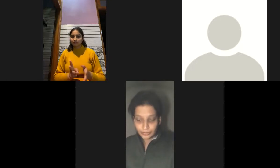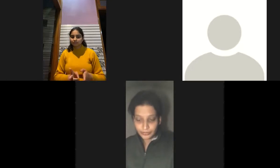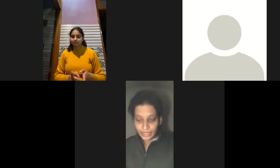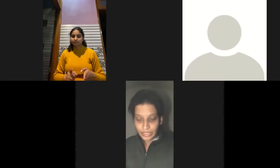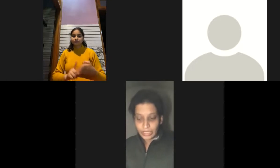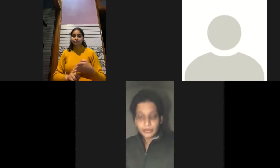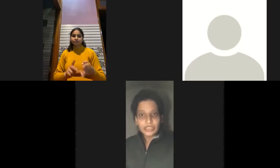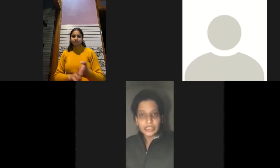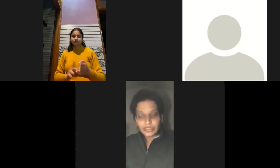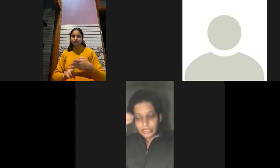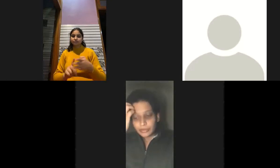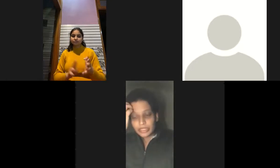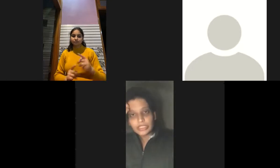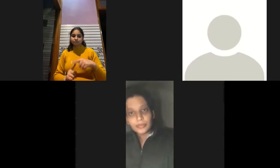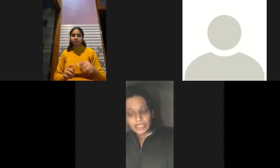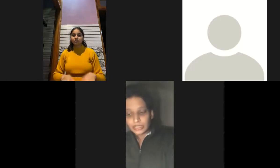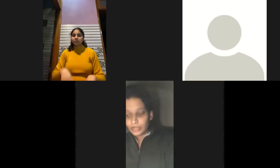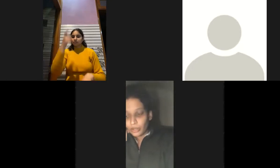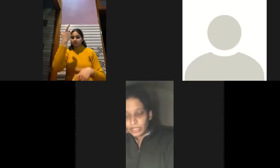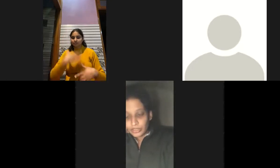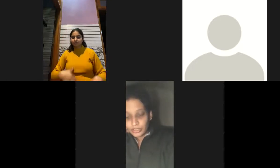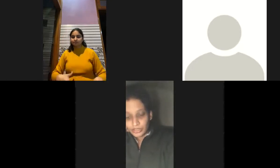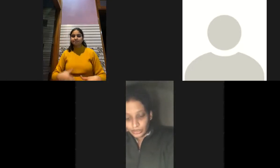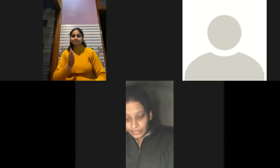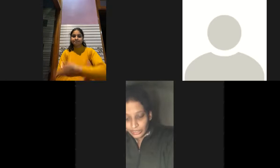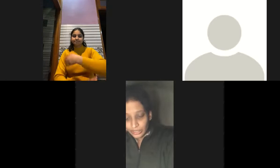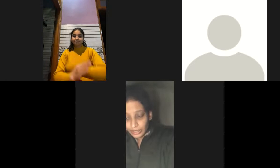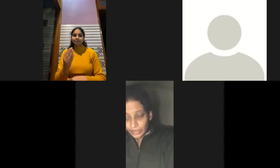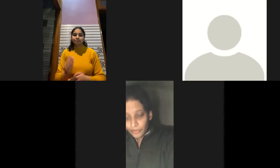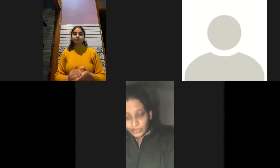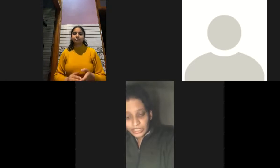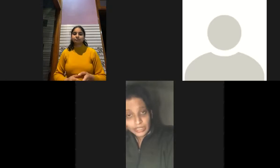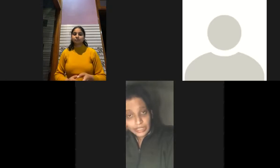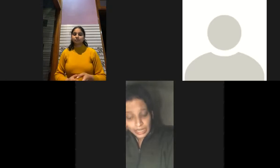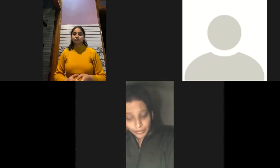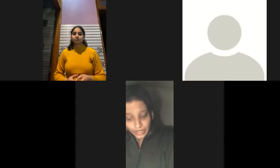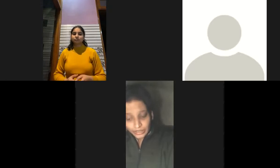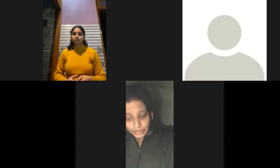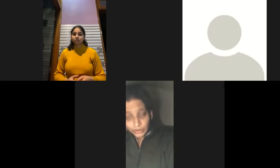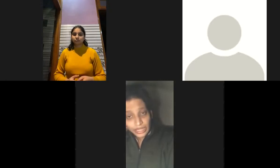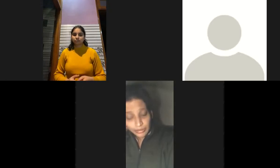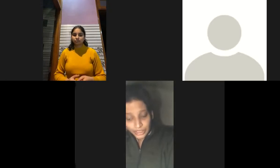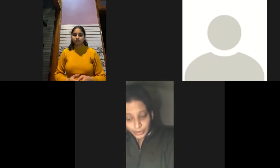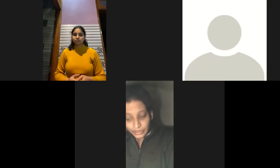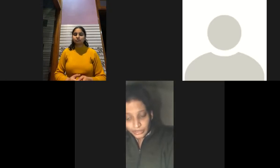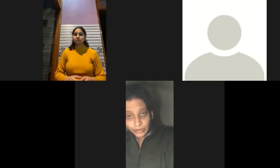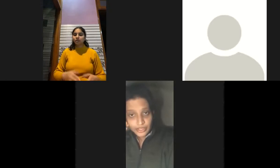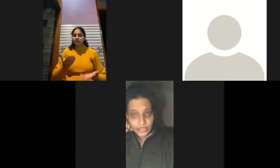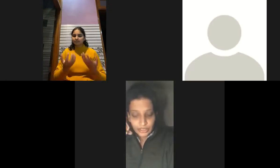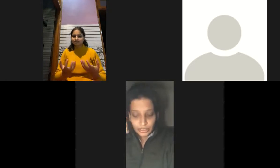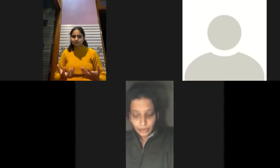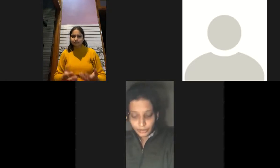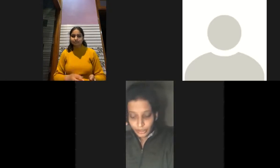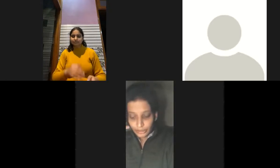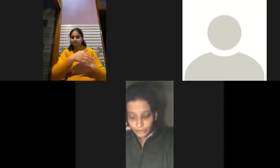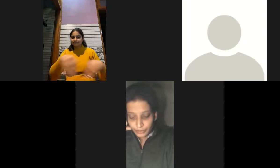one. Persons with disabilities were present at all levels of the society, from street-side armed beggars to established painters and musicians